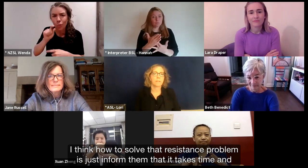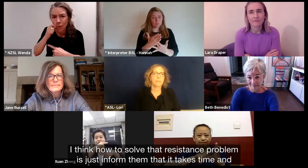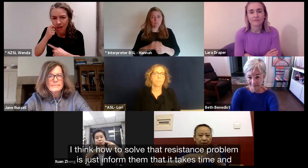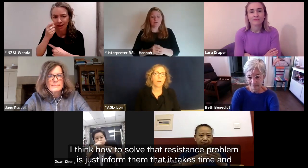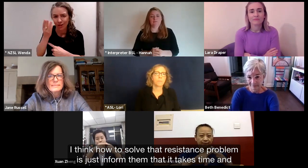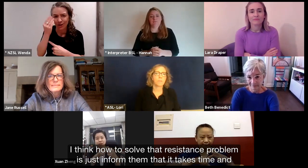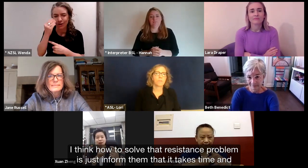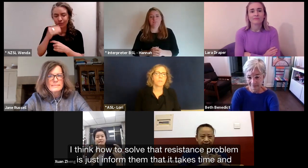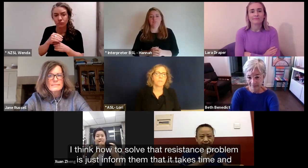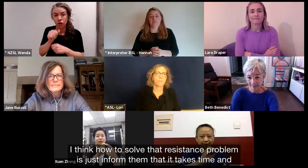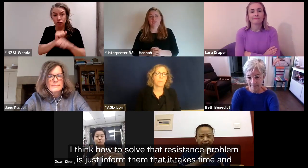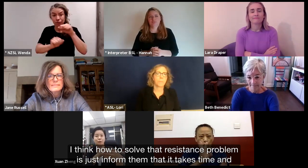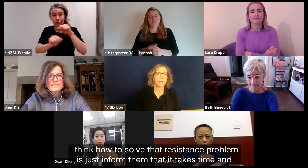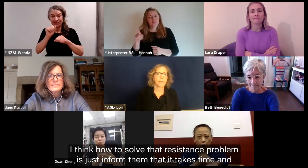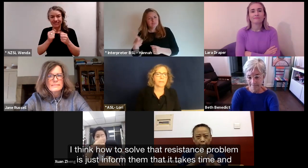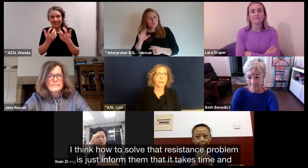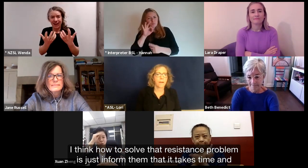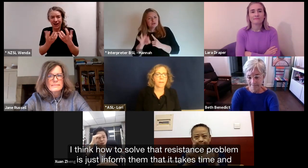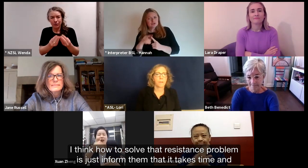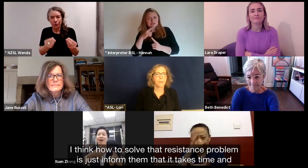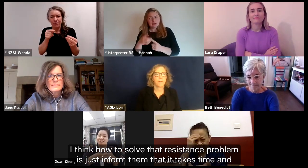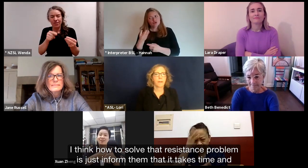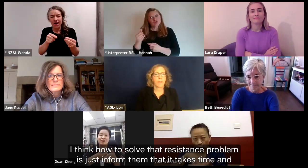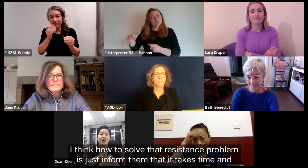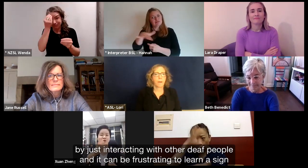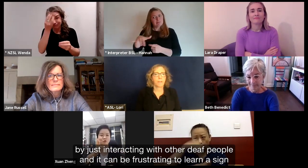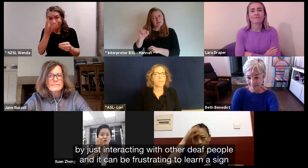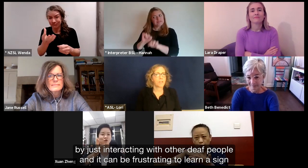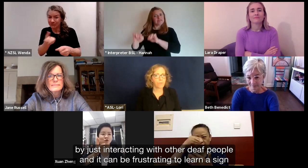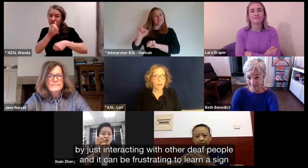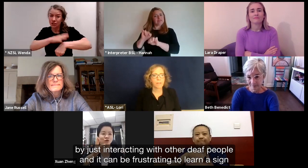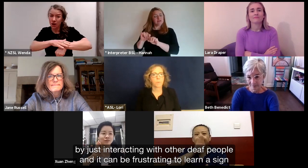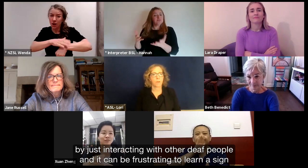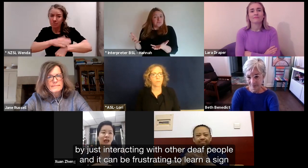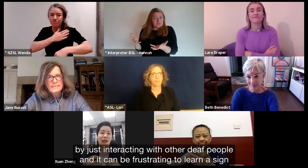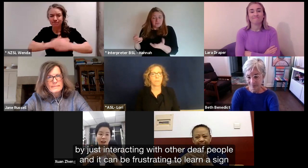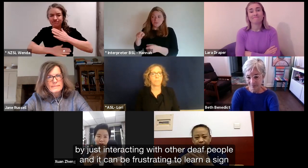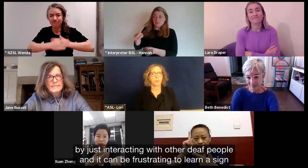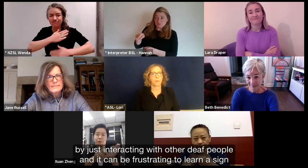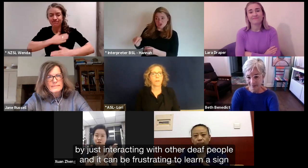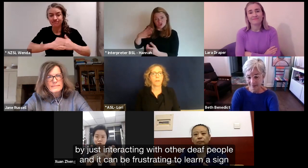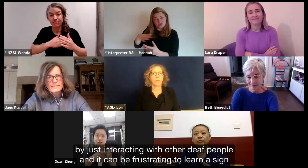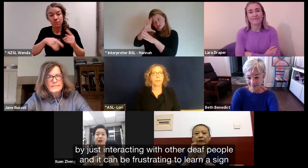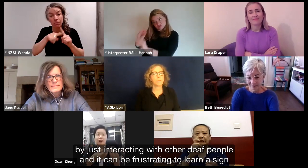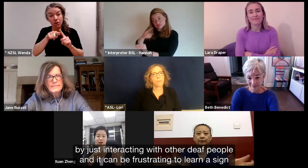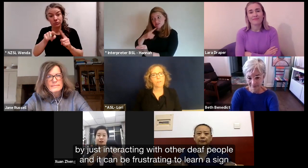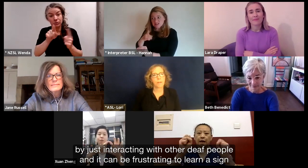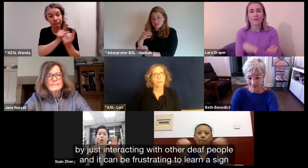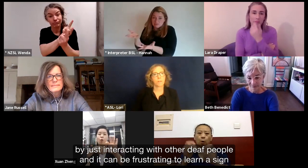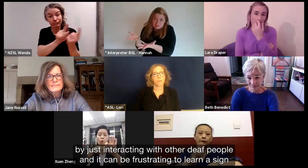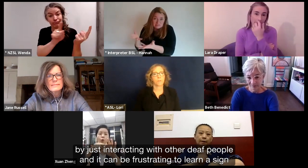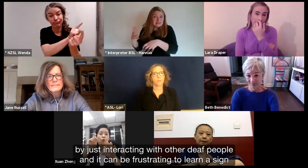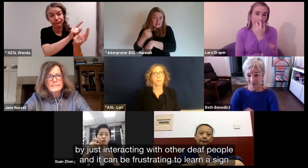that resistance problem is to just inform them that it takes time. And by just interacting with other deaf people. And it can be